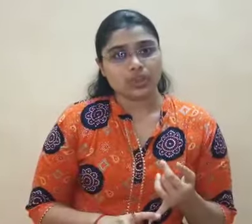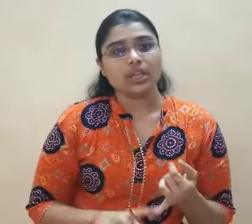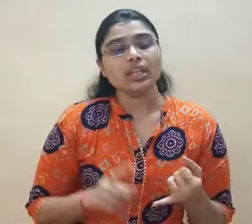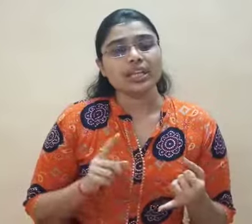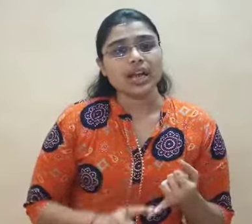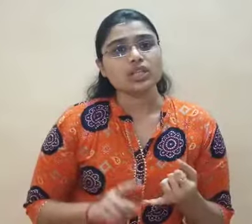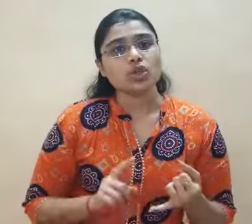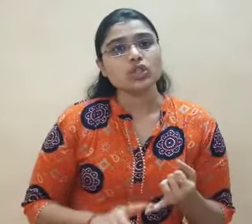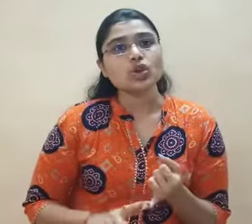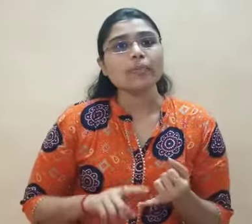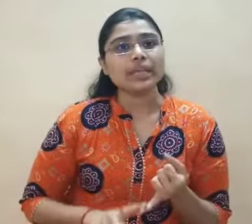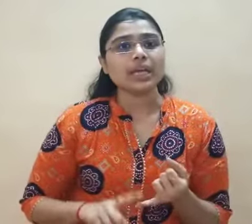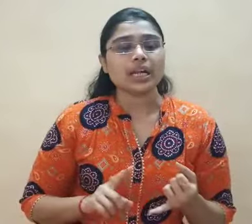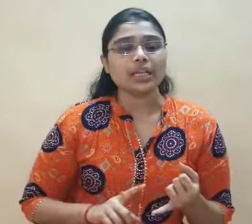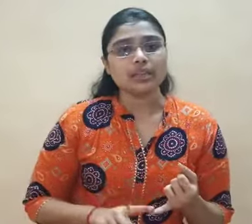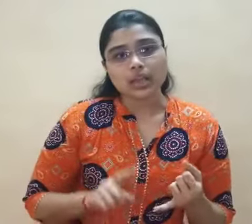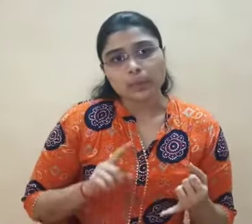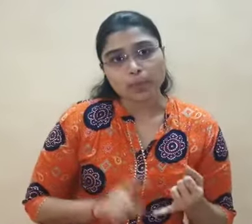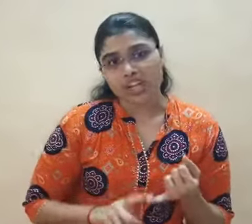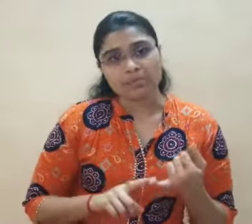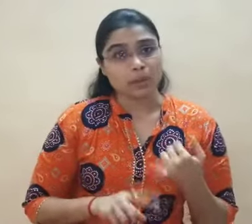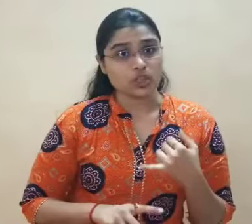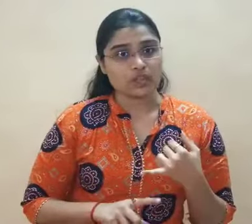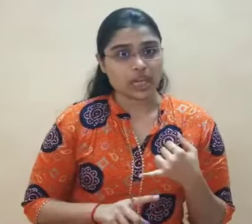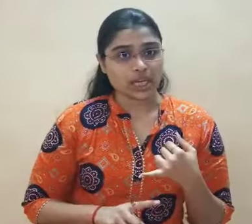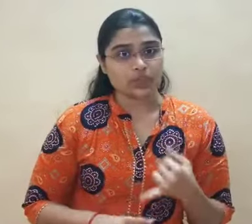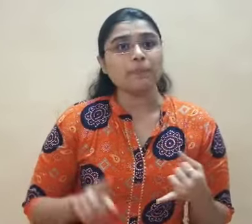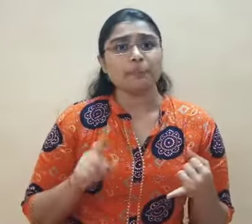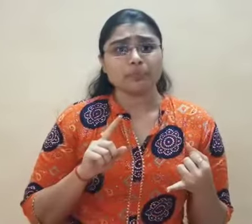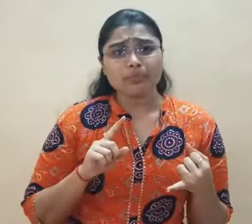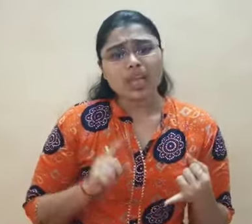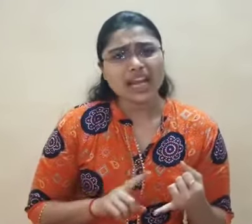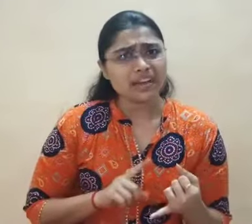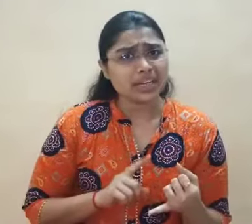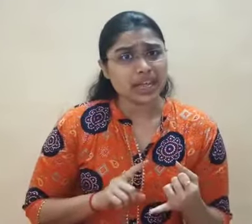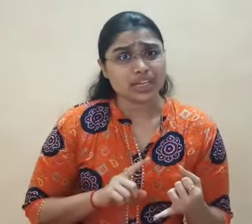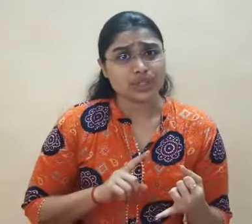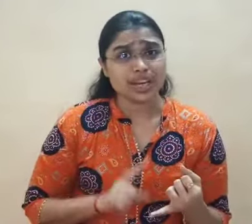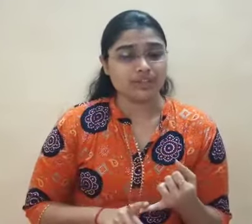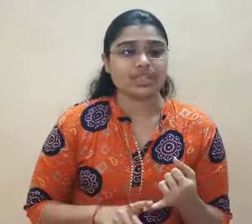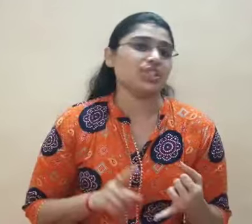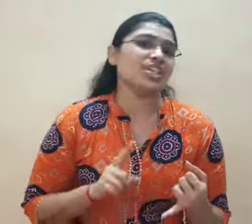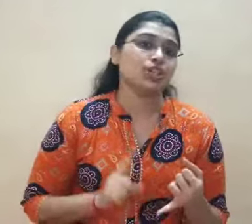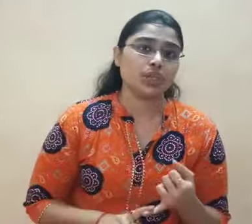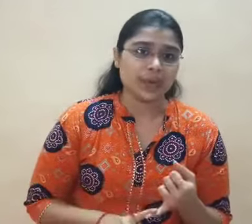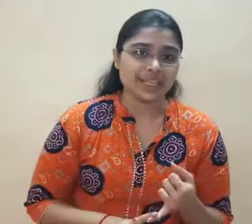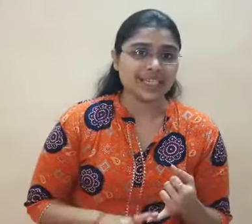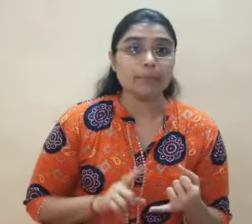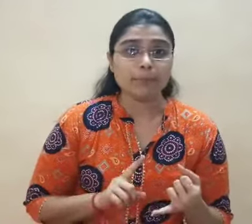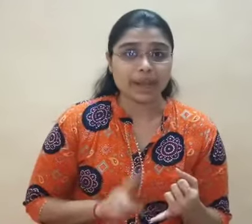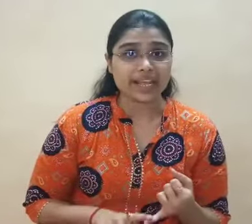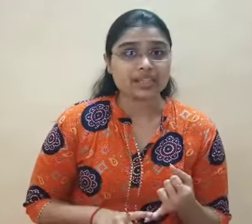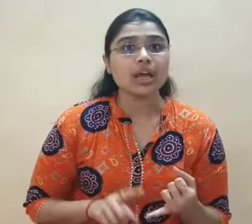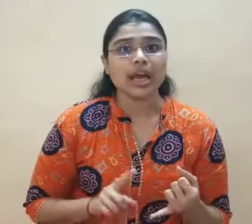in India has also been in the important members of the country at an international level, such as G20, BRICS and